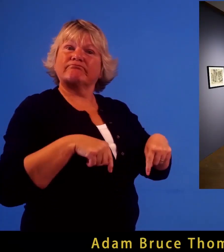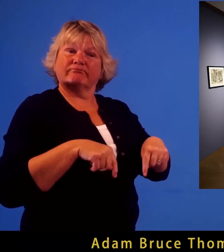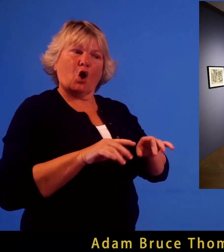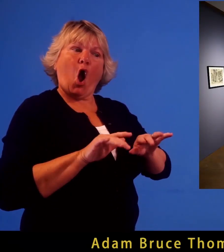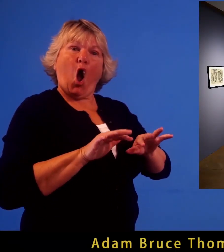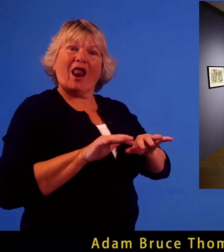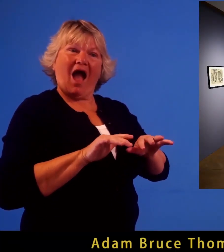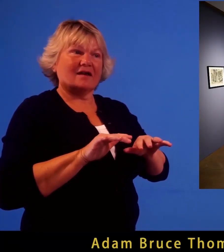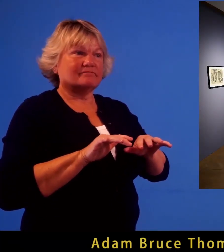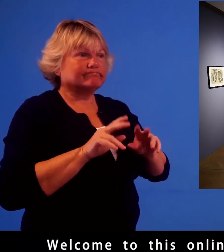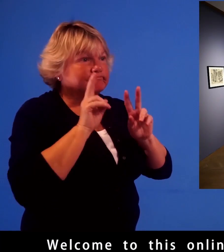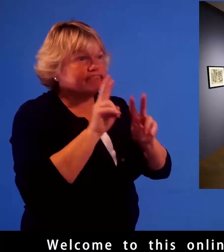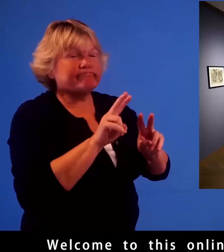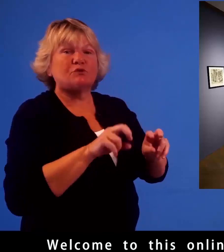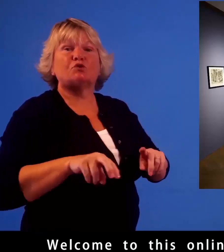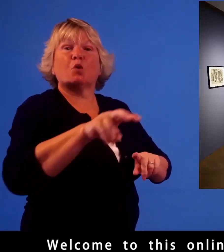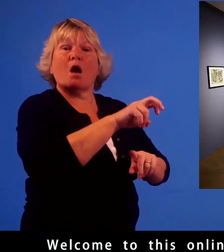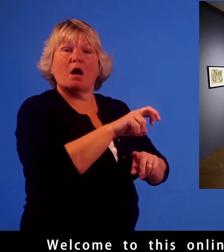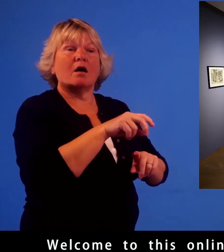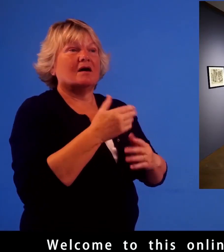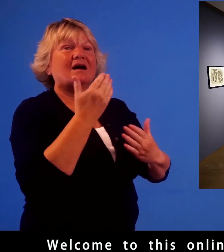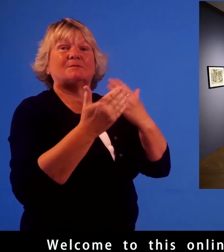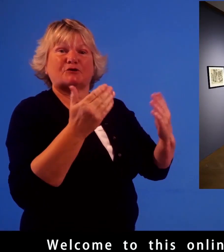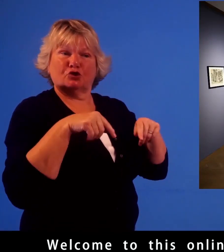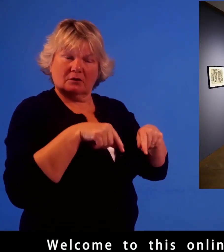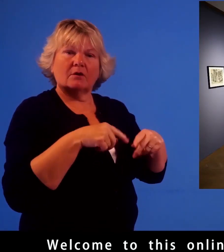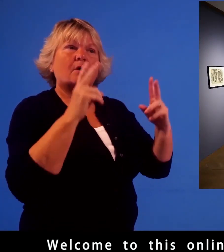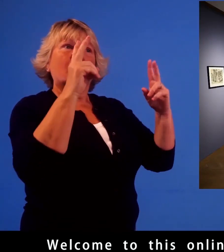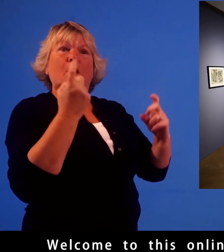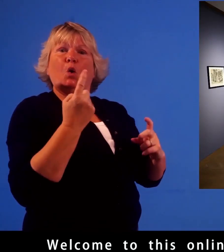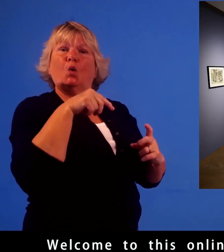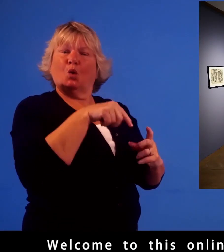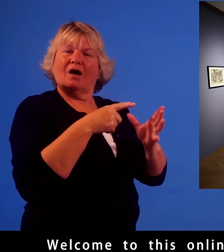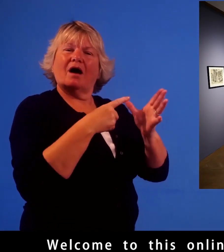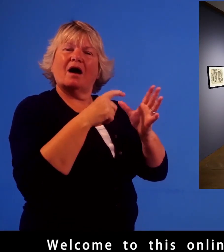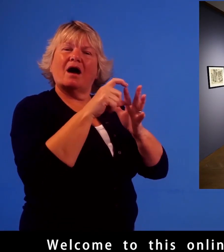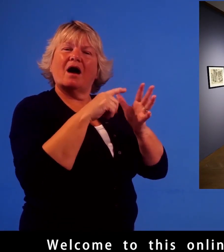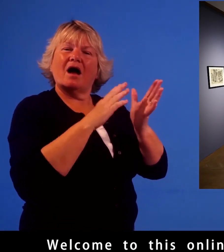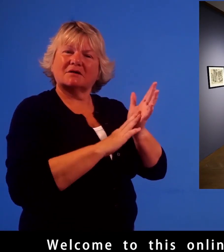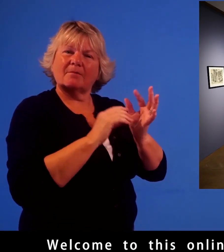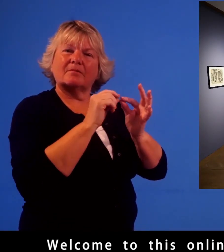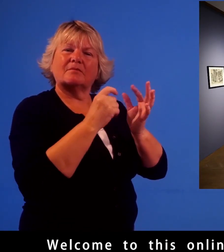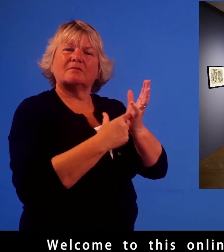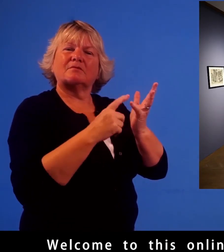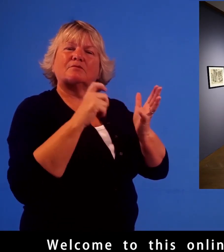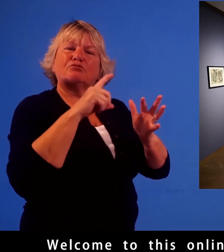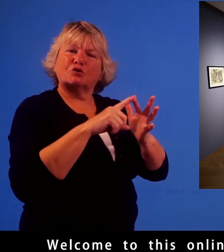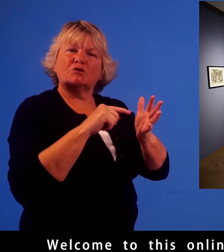Welcome to this online tour of the exhibition Adam Bruce Thompson, The Quiet Path.